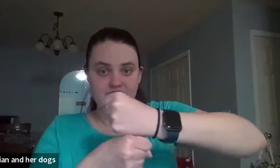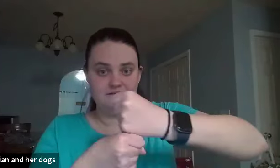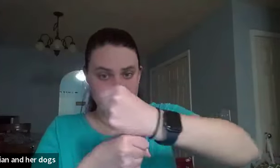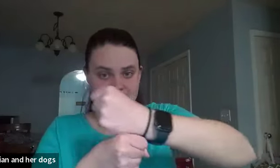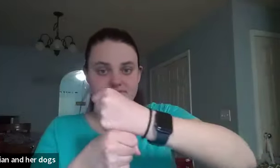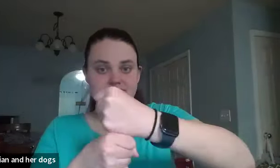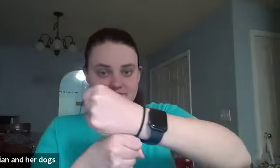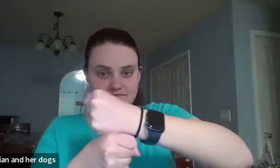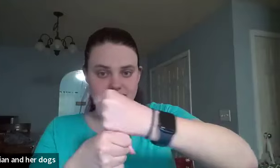coffee.